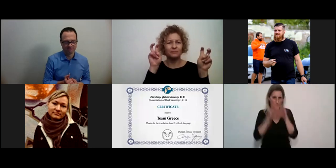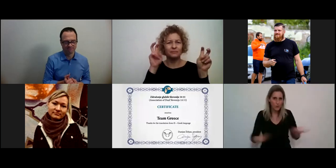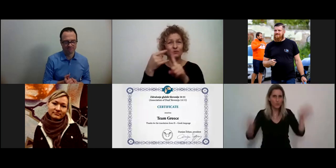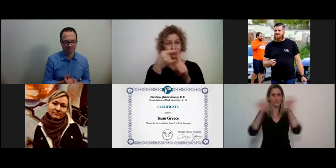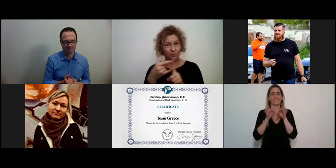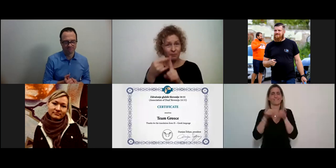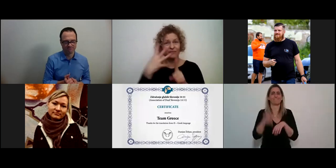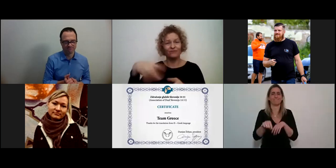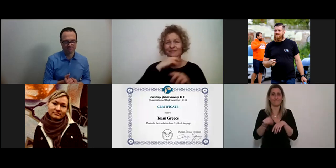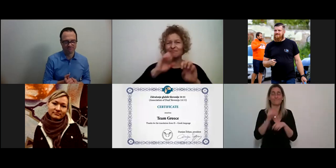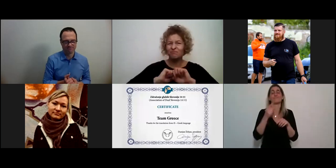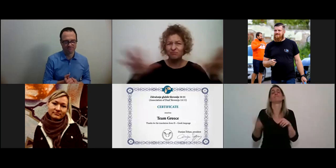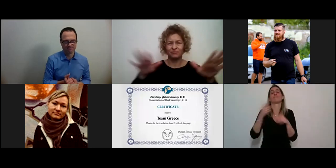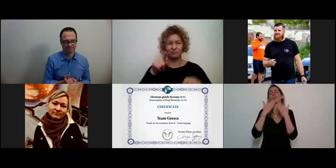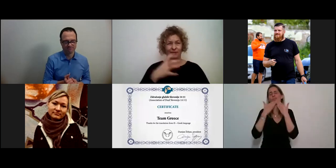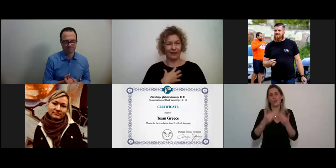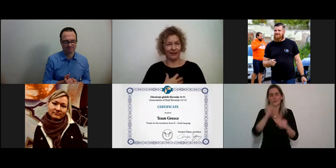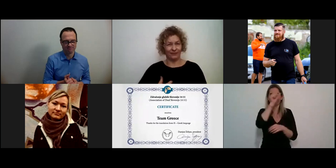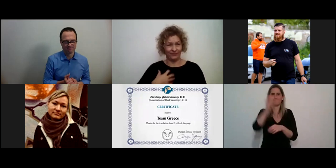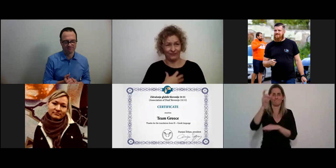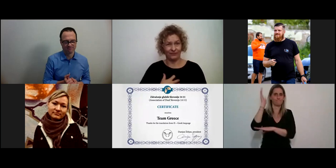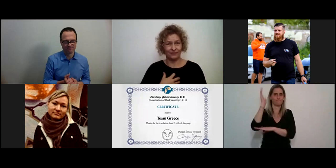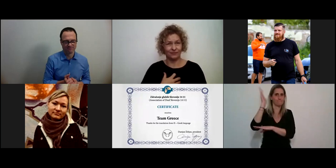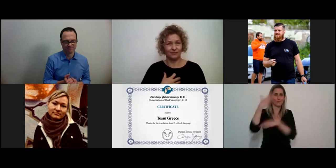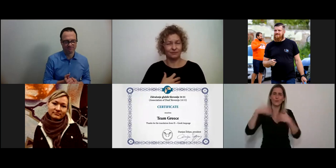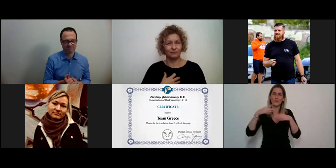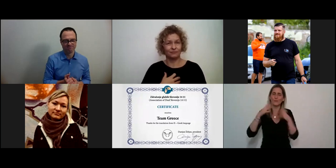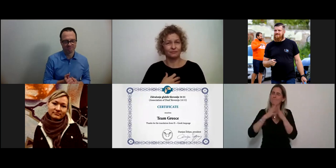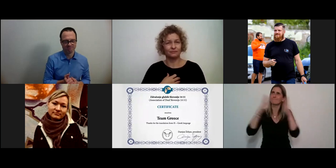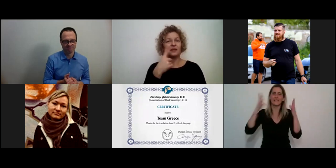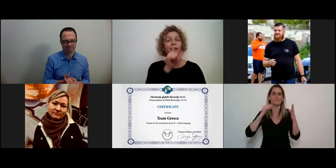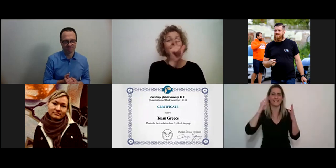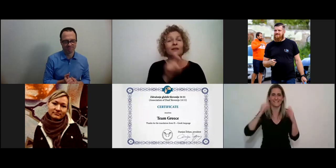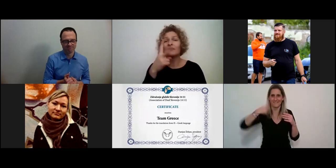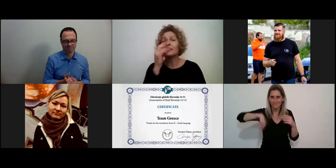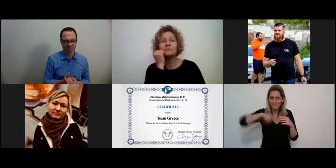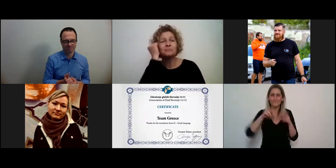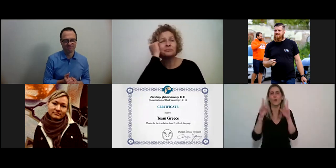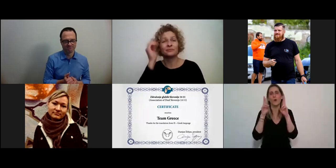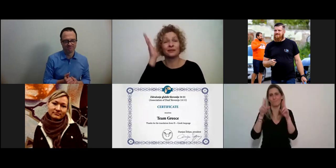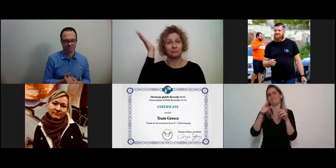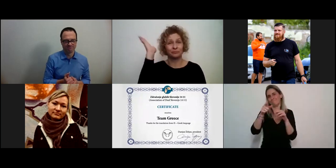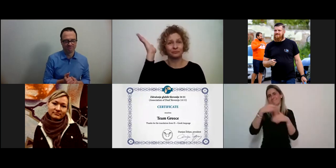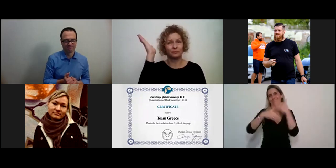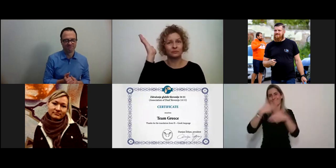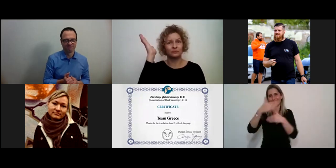doing this work on Zoom. It's really important. Thank you to all the presenters.